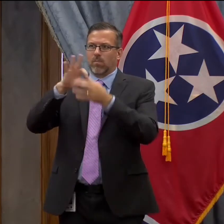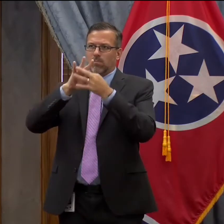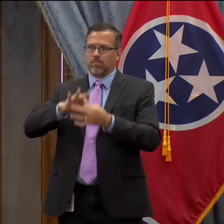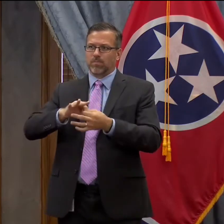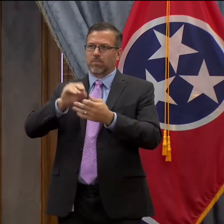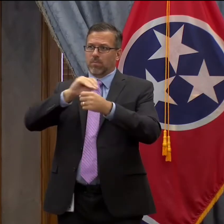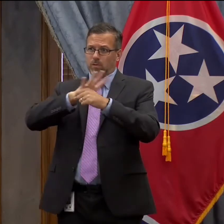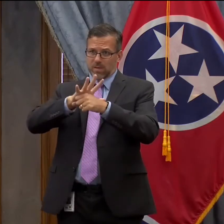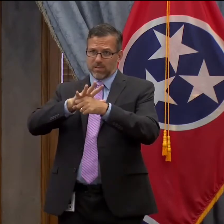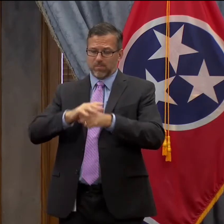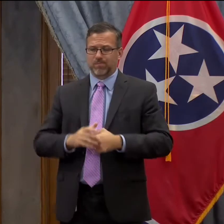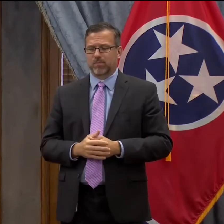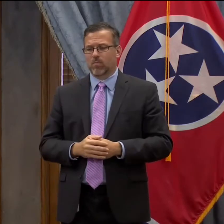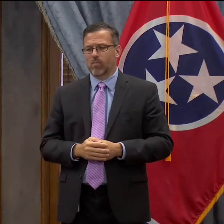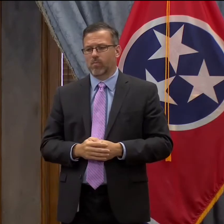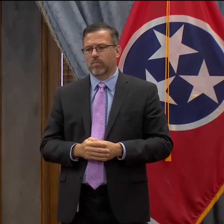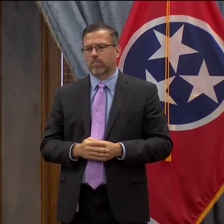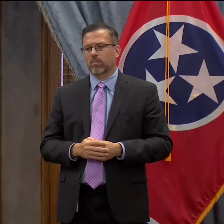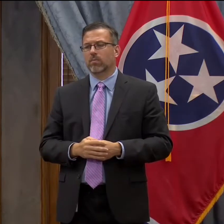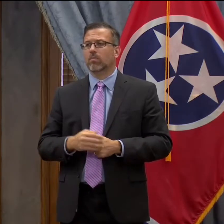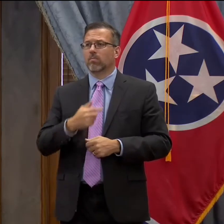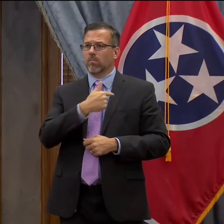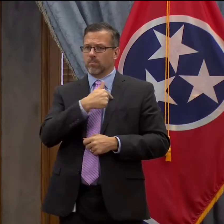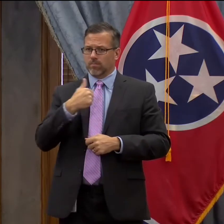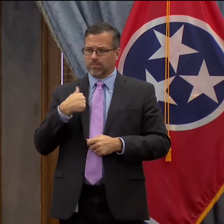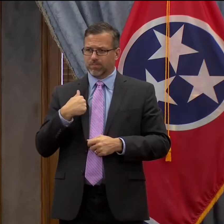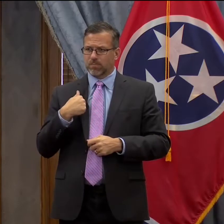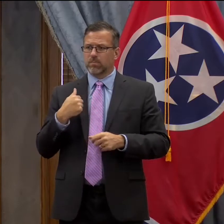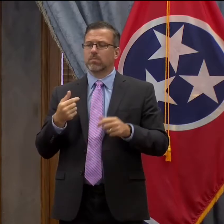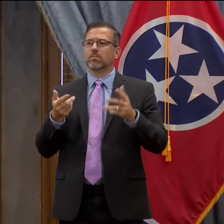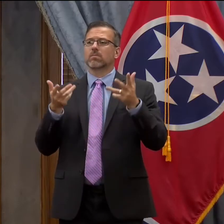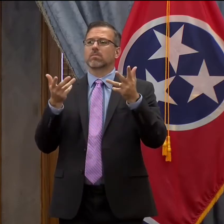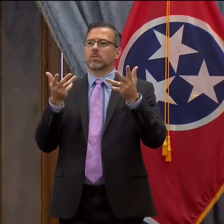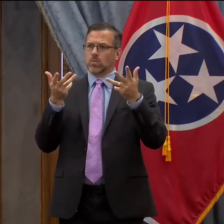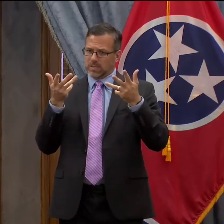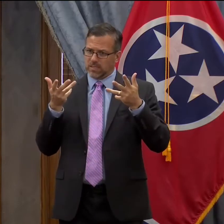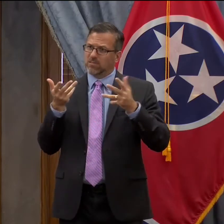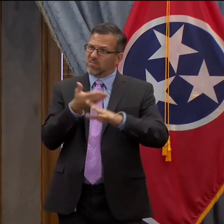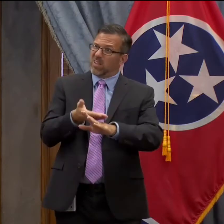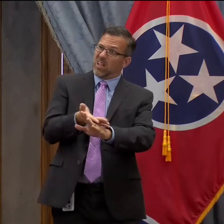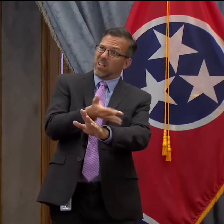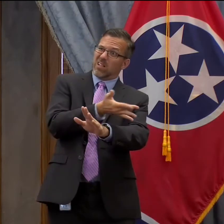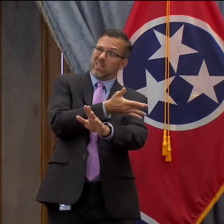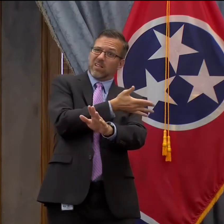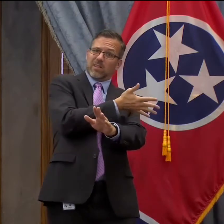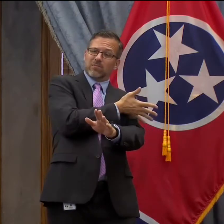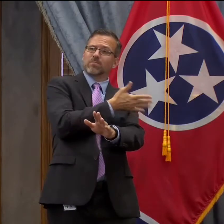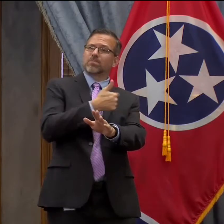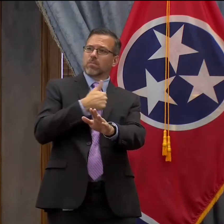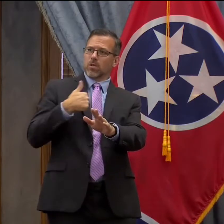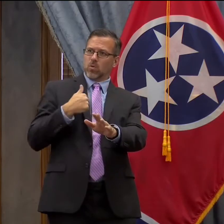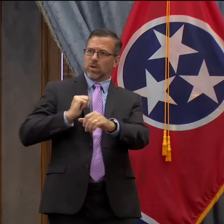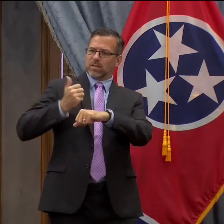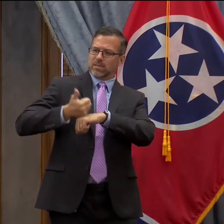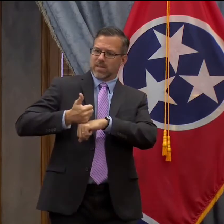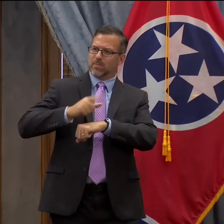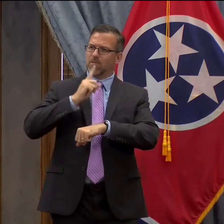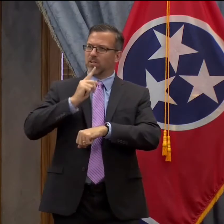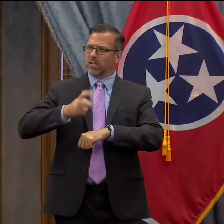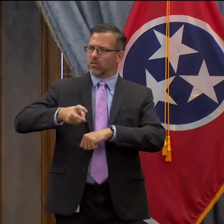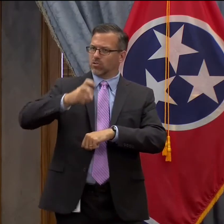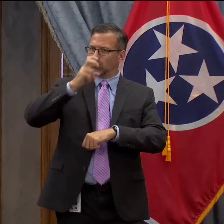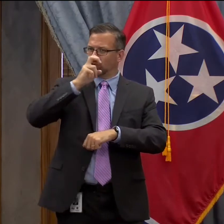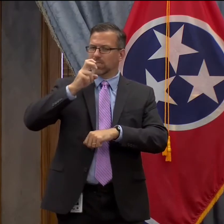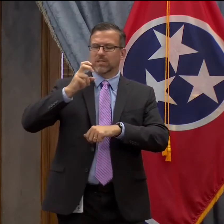have taken urgent measures early on, and that we had a very strict strategy, a